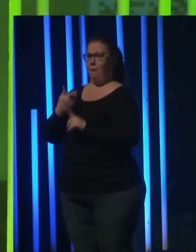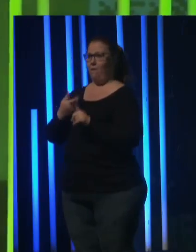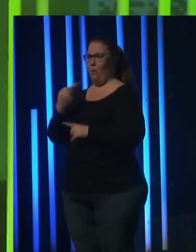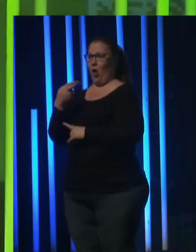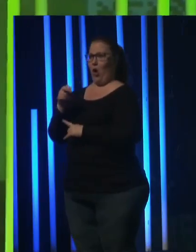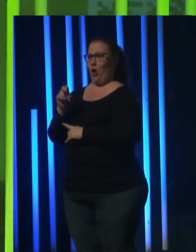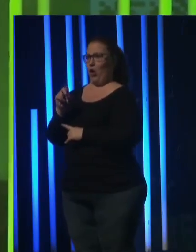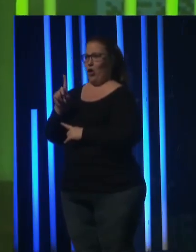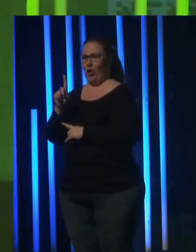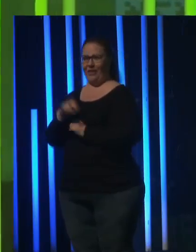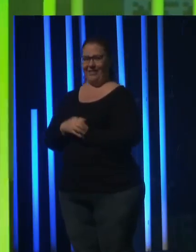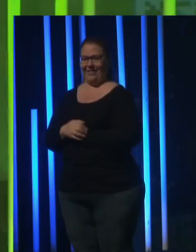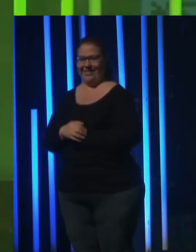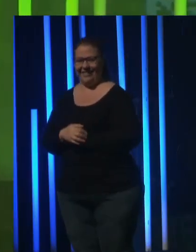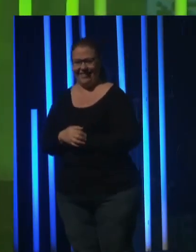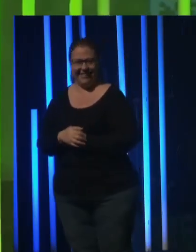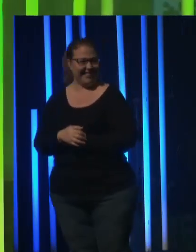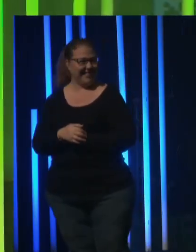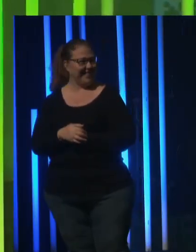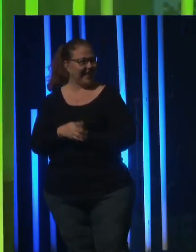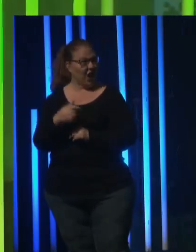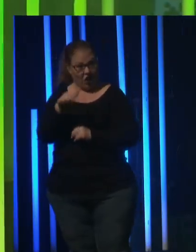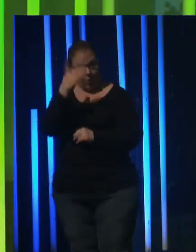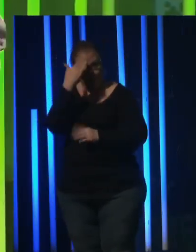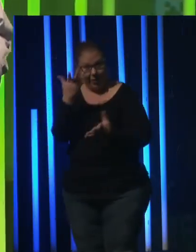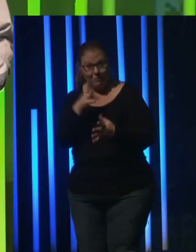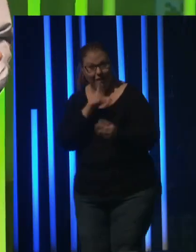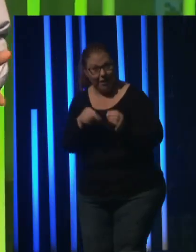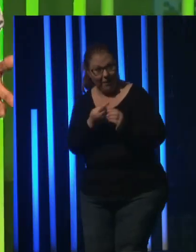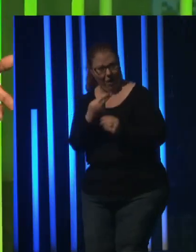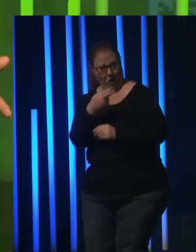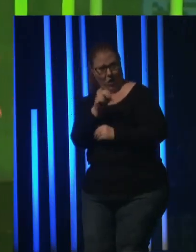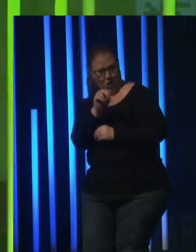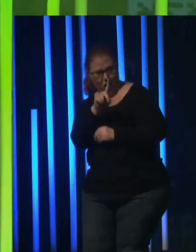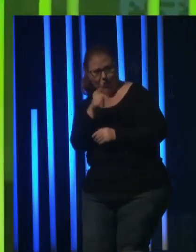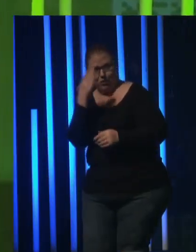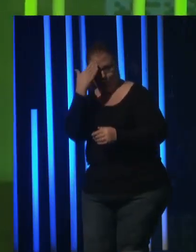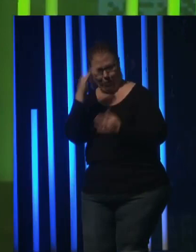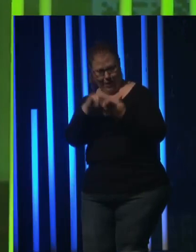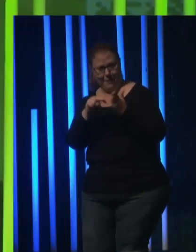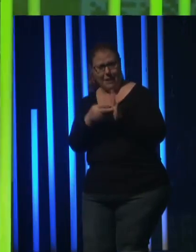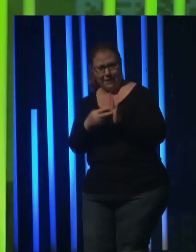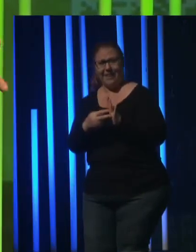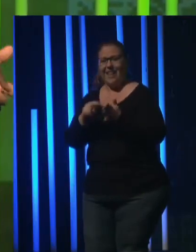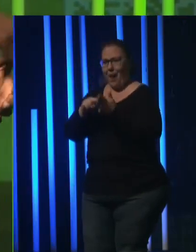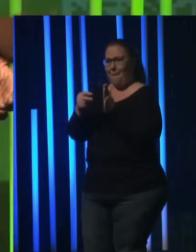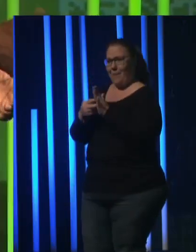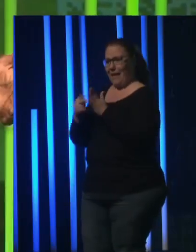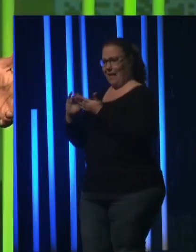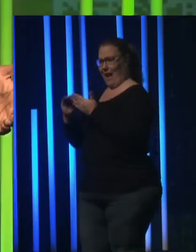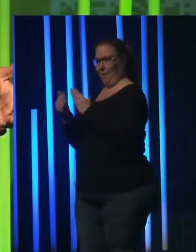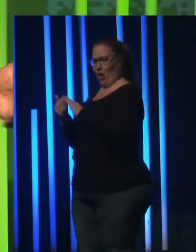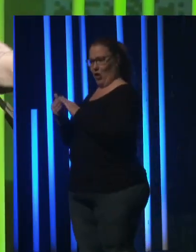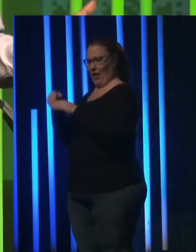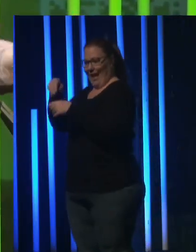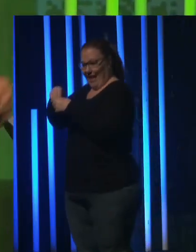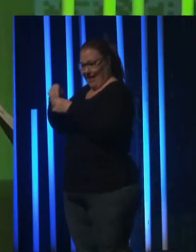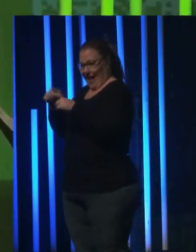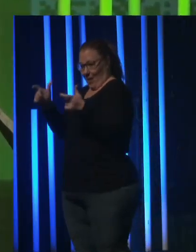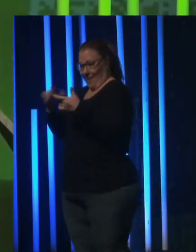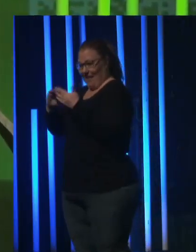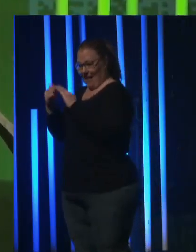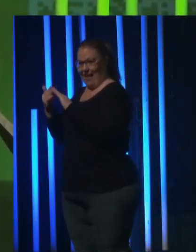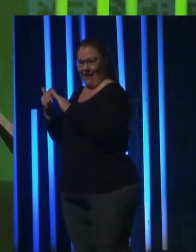Amen, amen, amen. Do y'all know what I'm talking about when I say the hood? Yeah. Hood just simply means the neighborhood in the inner city. That's all it